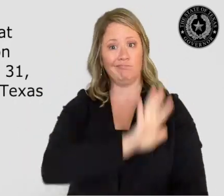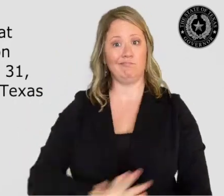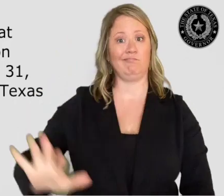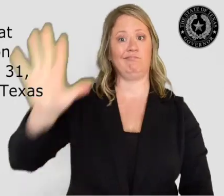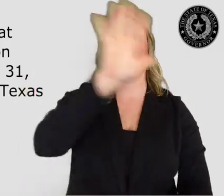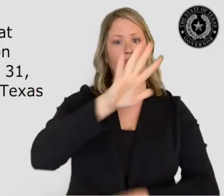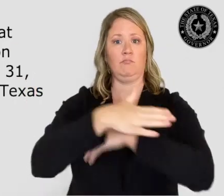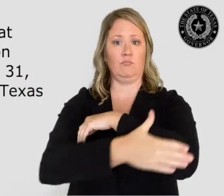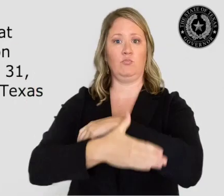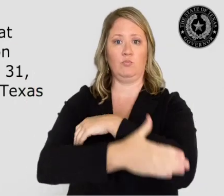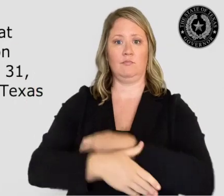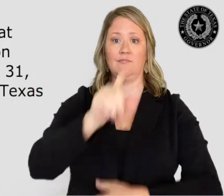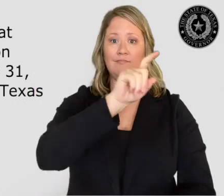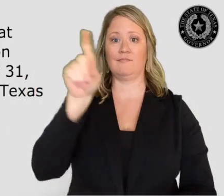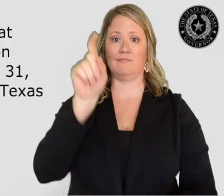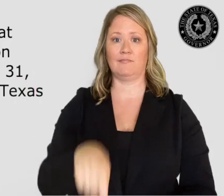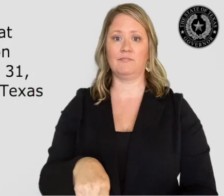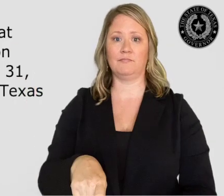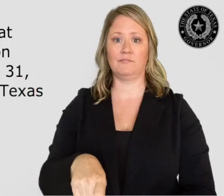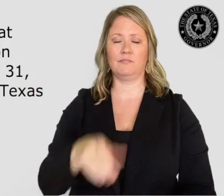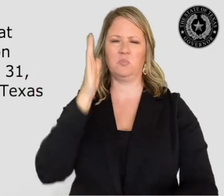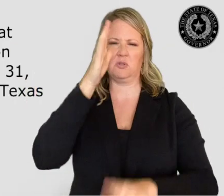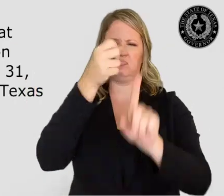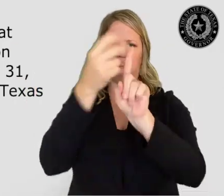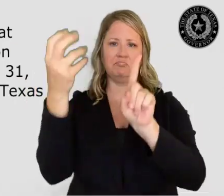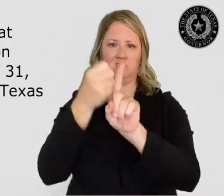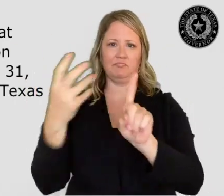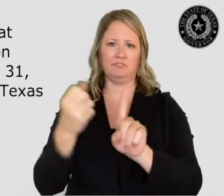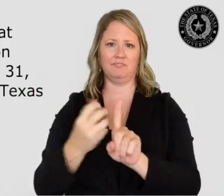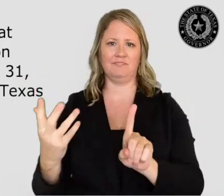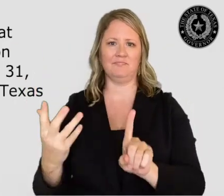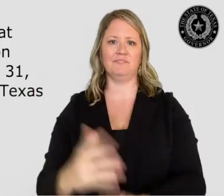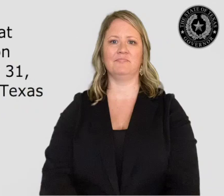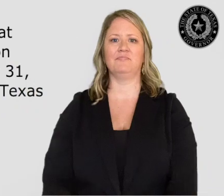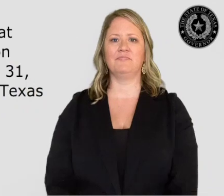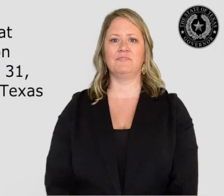31st, 2020, for all Texas counties,